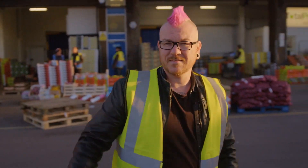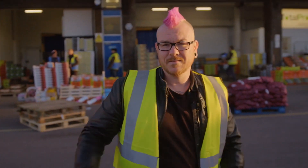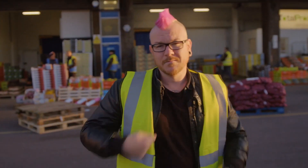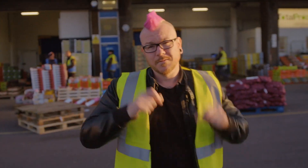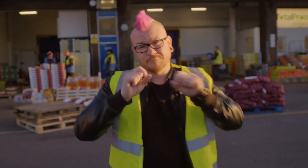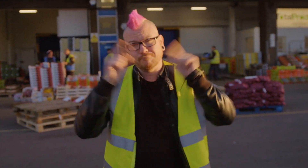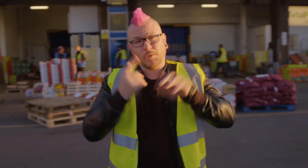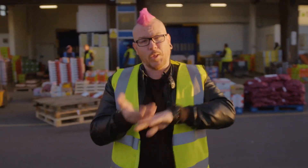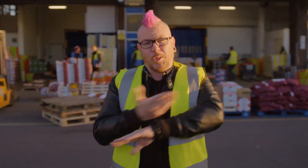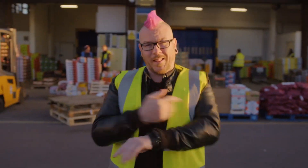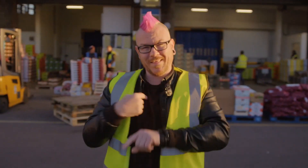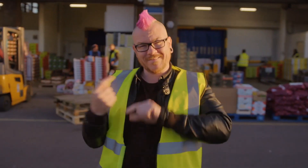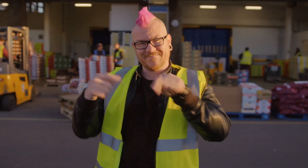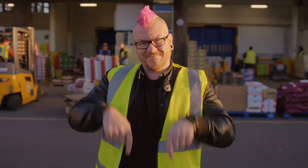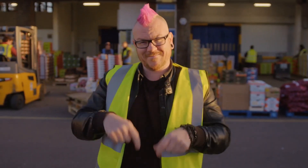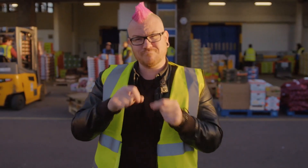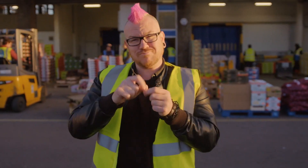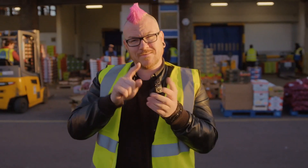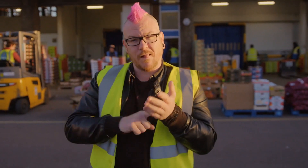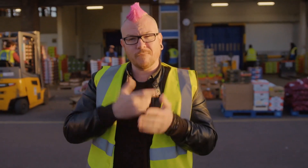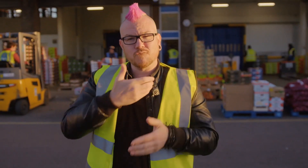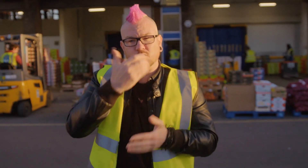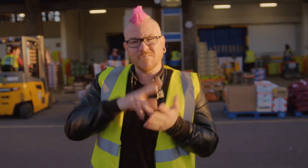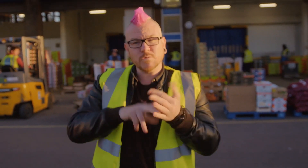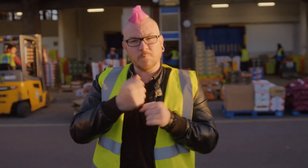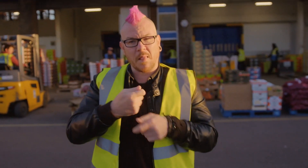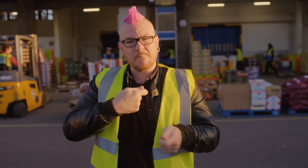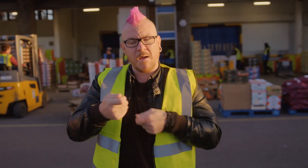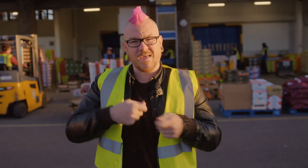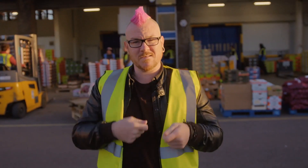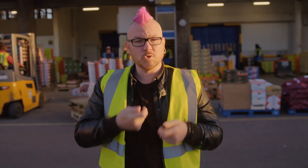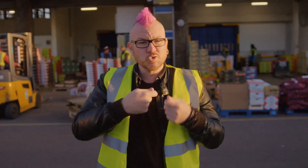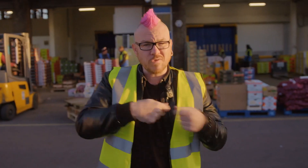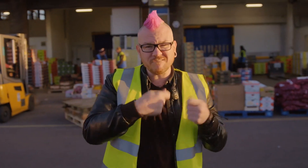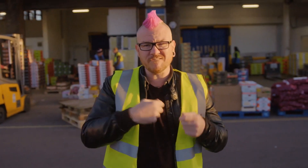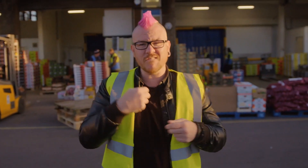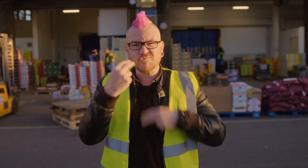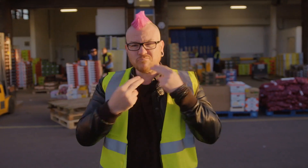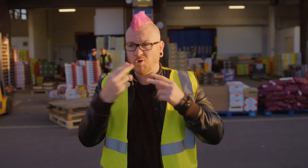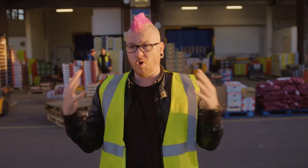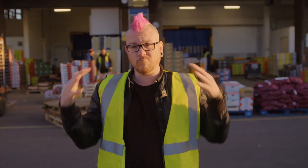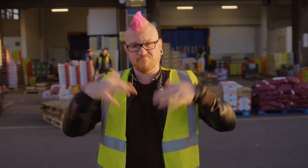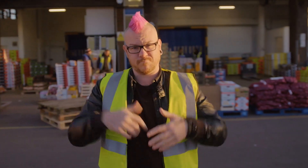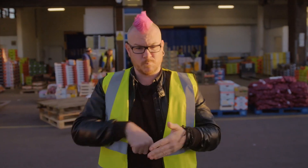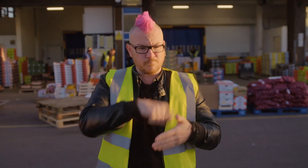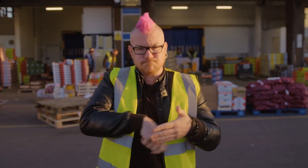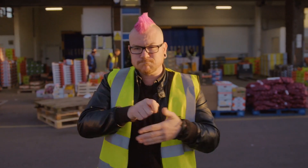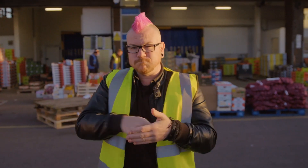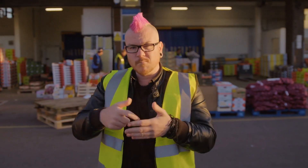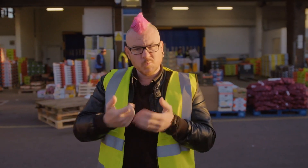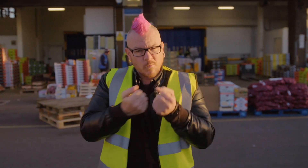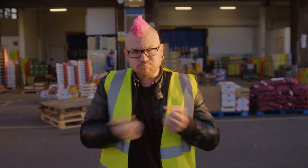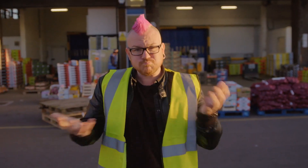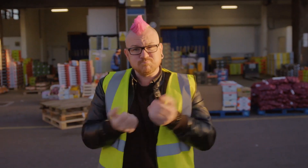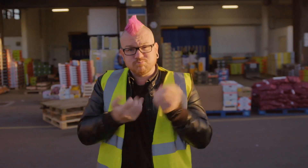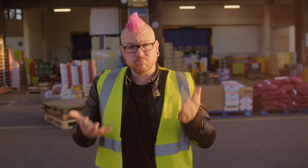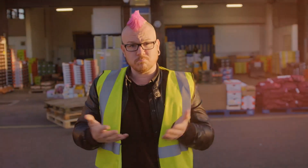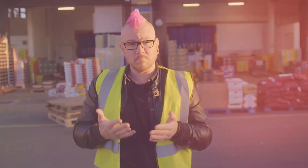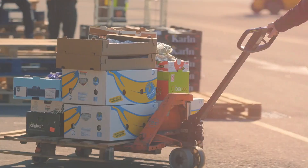I woke up early this morning to come to Bristol's fruit and vegetable market, where chefs and restaurateurs come to buy their